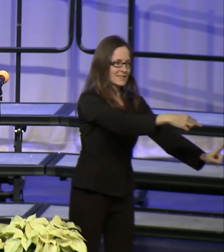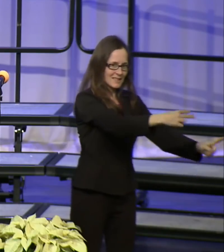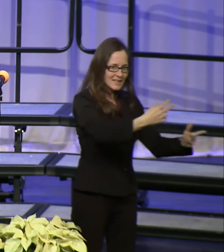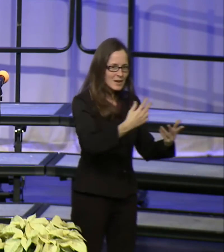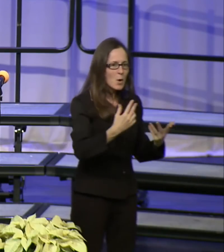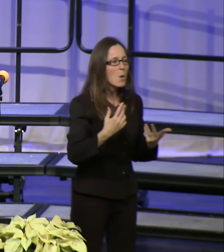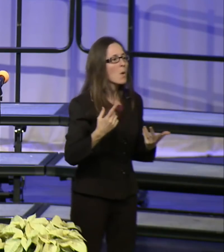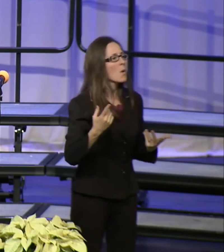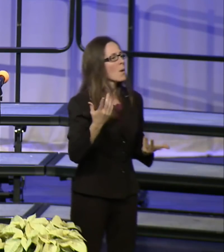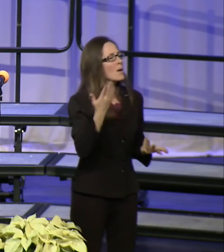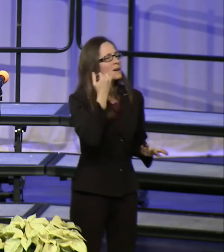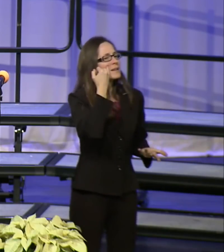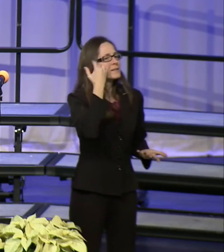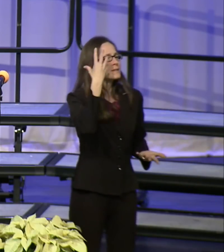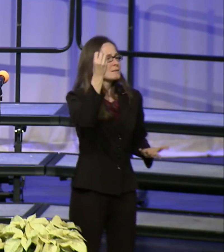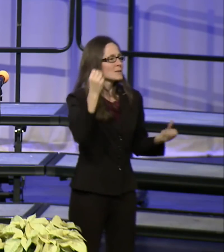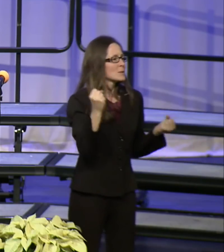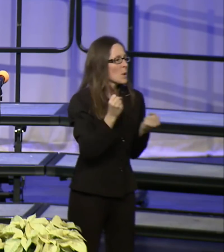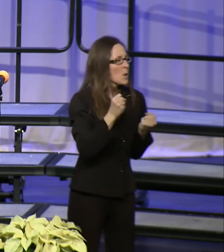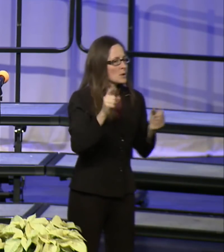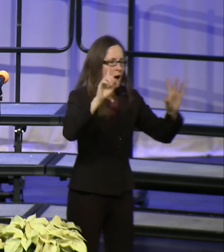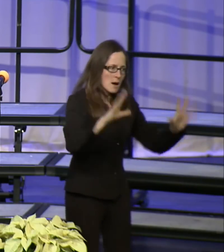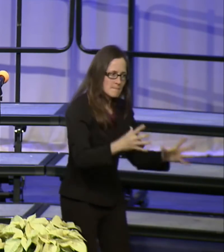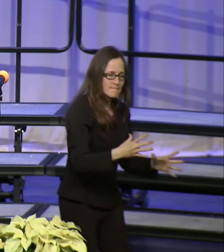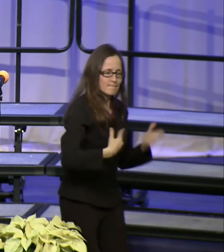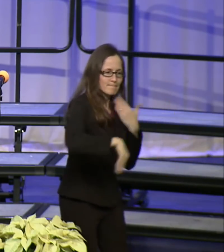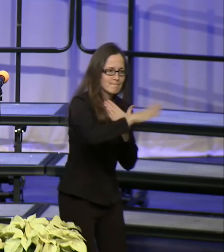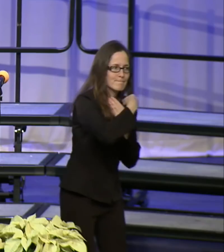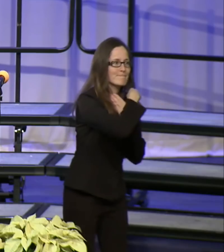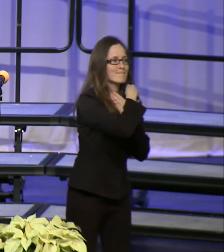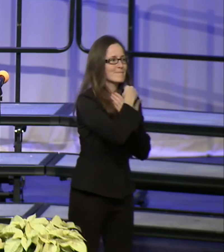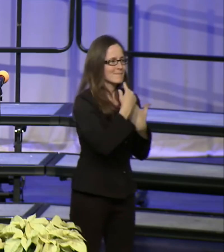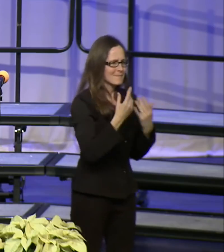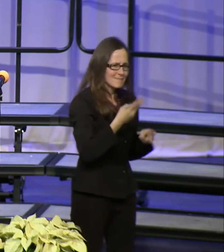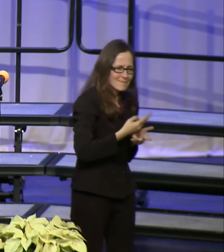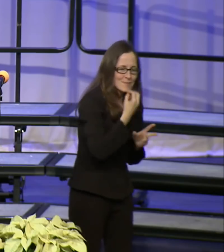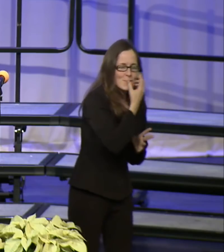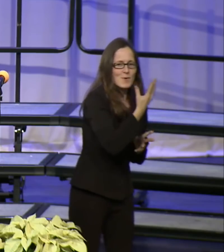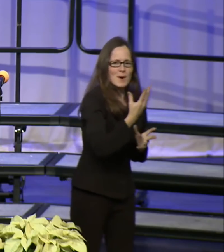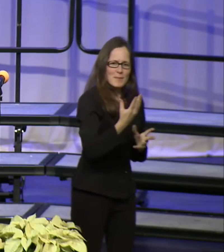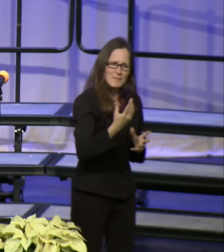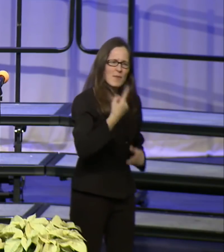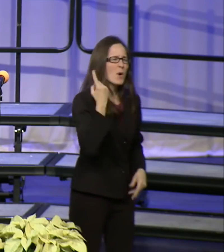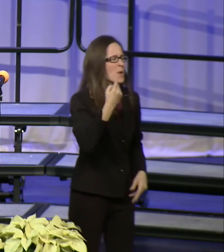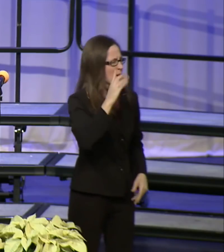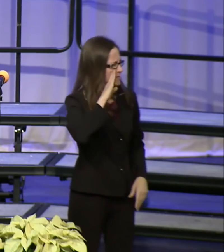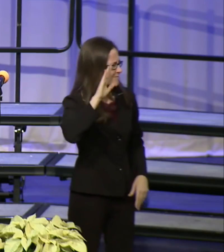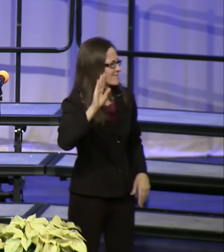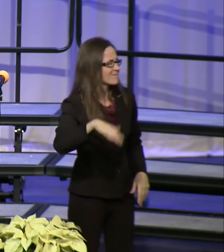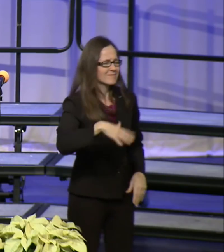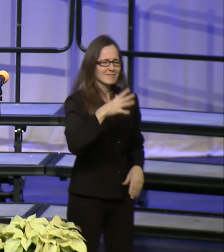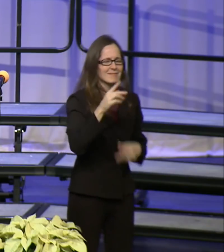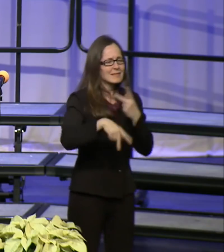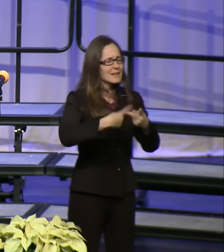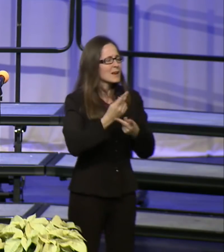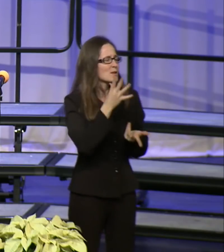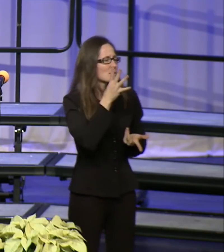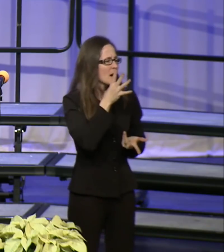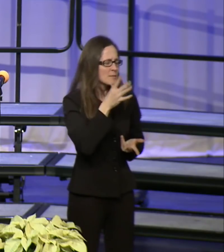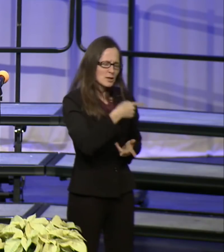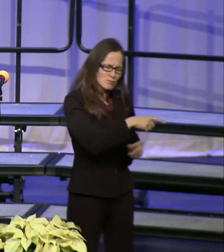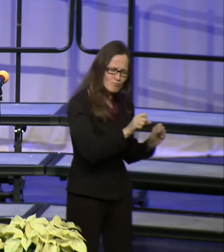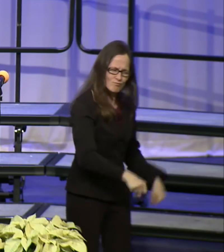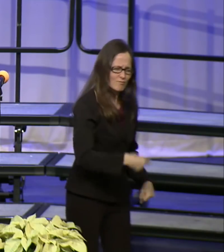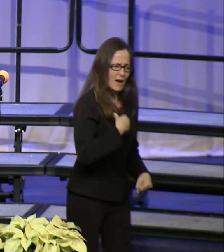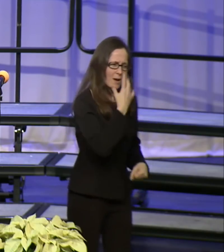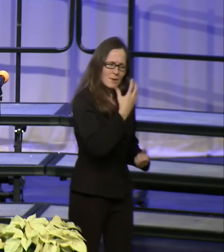I? Or, okay, crazy town, let's see what happens. Always, though, always that kind of mama says to you, you can do it and I will